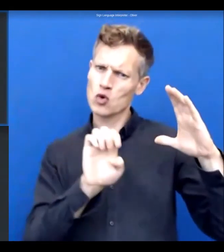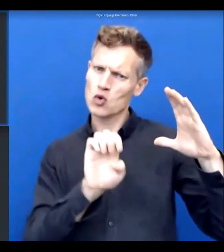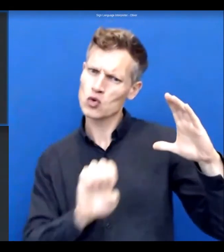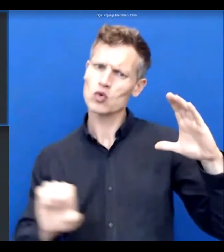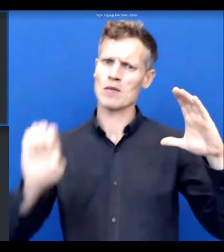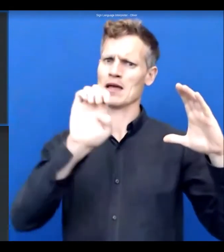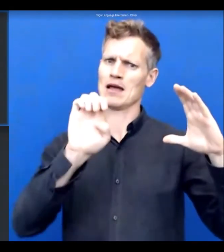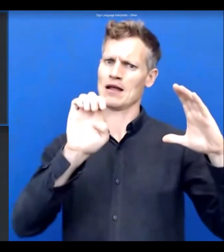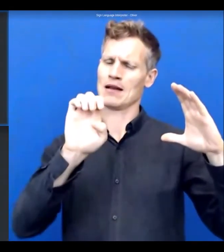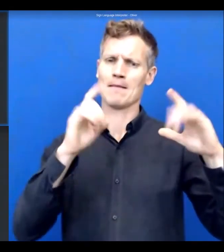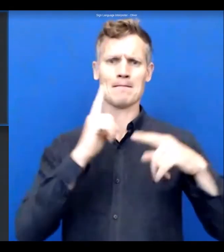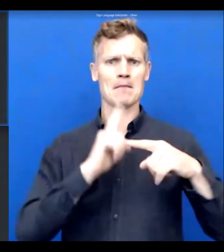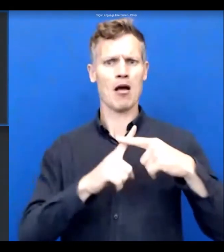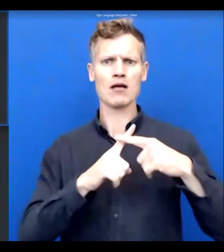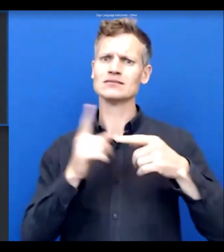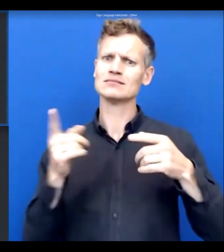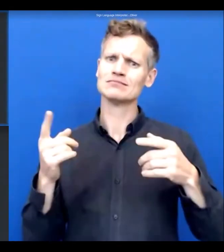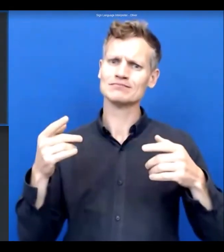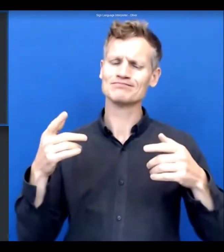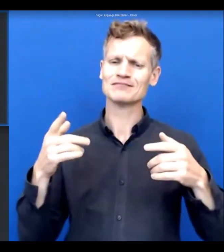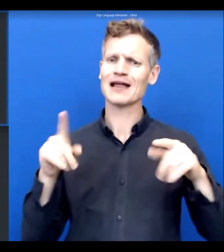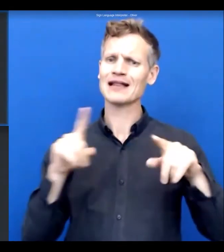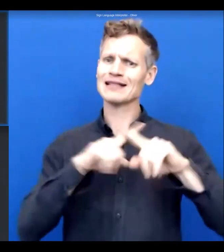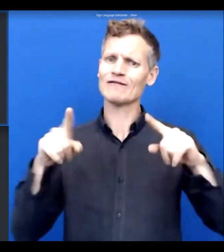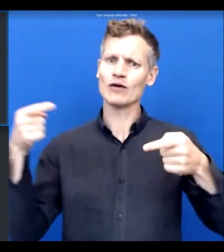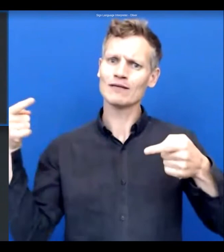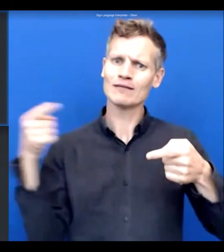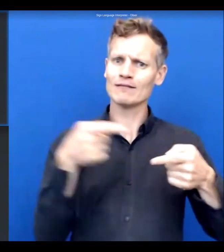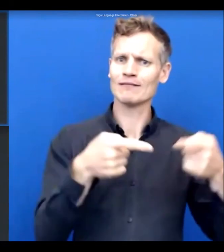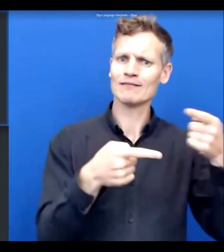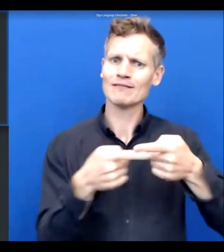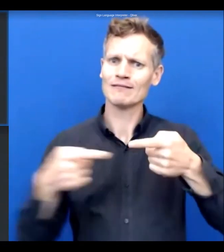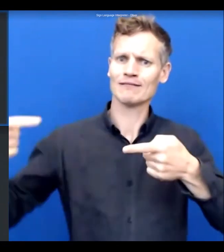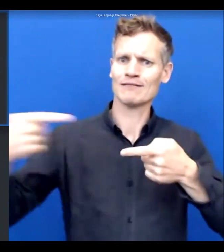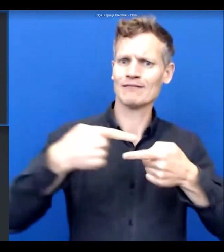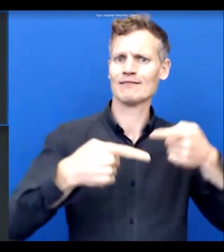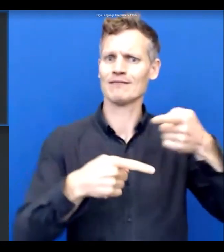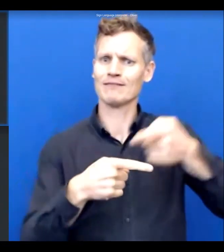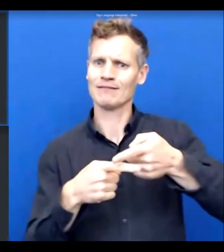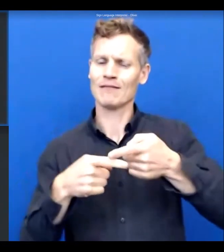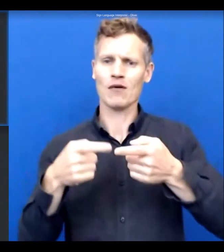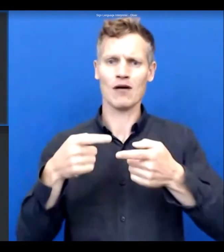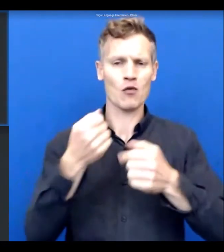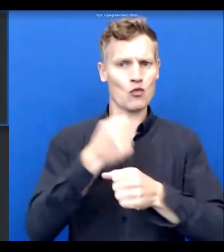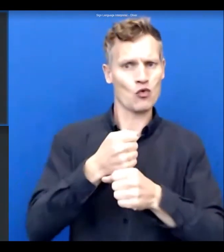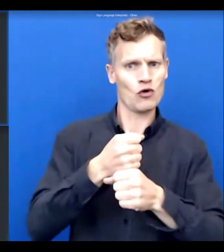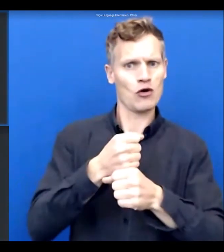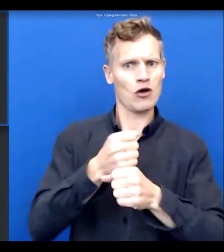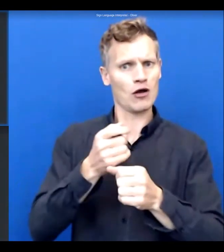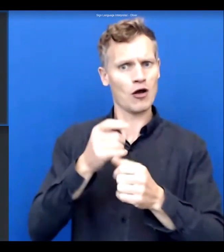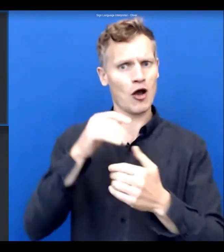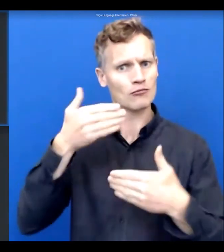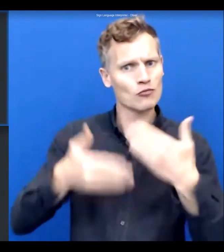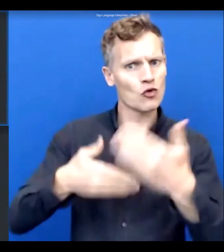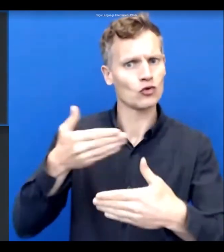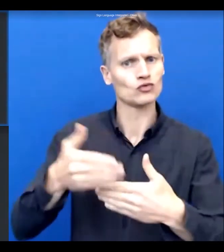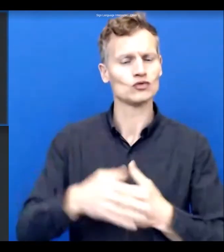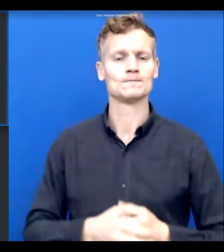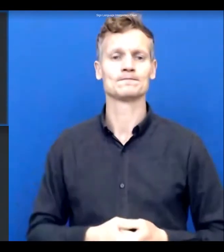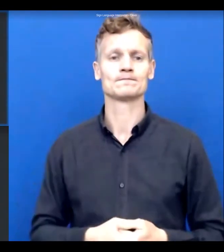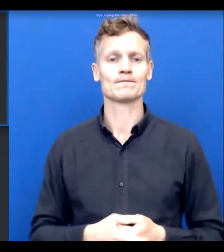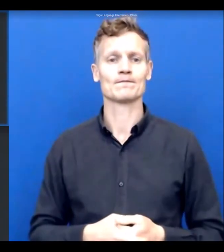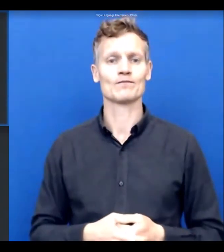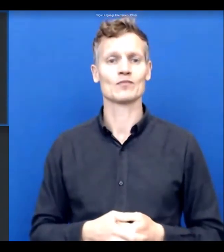approach. As I said before, one of our first research activities has been focused on the analysis of